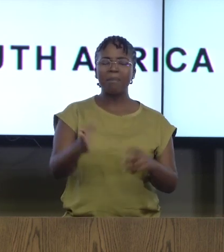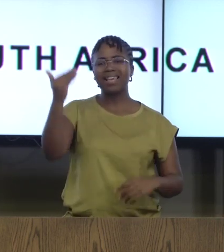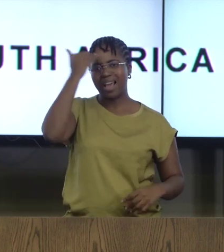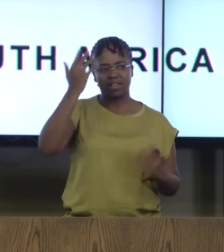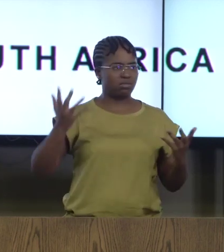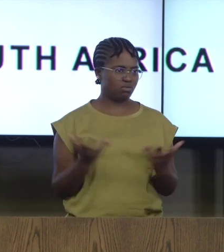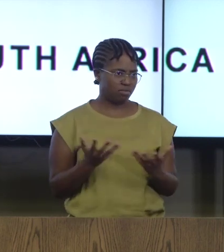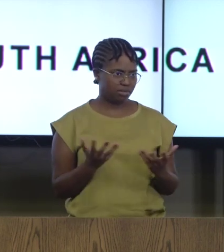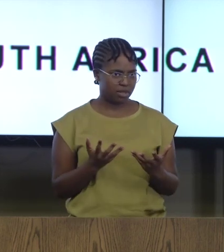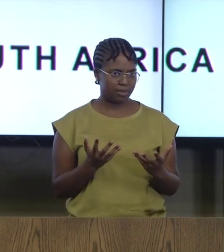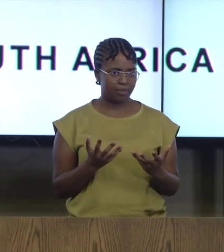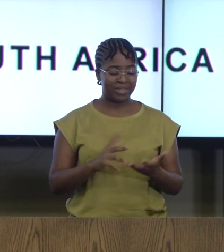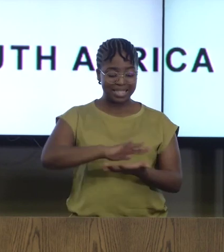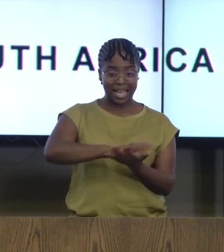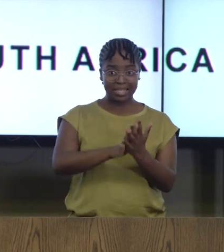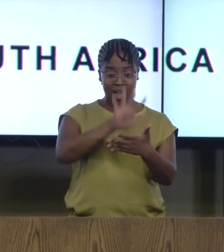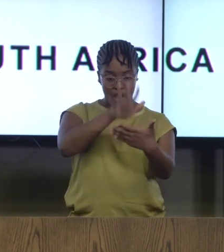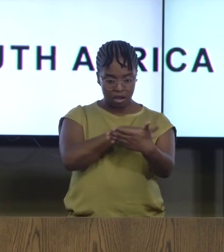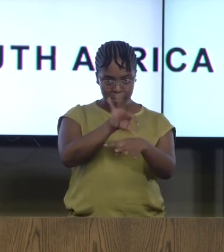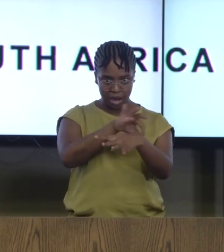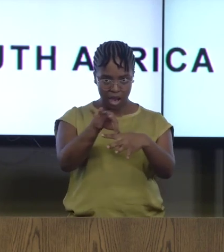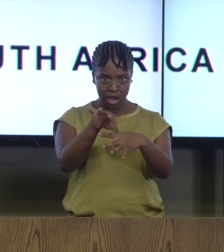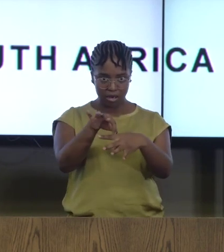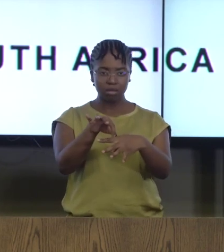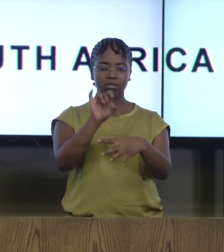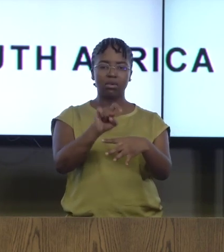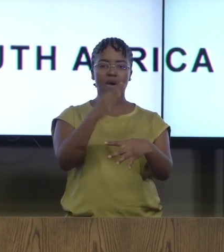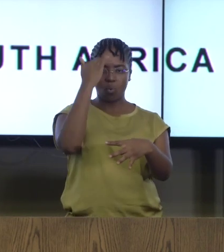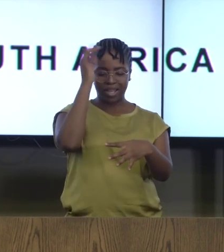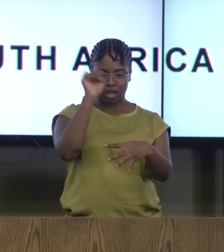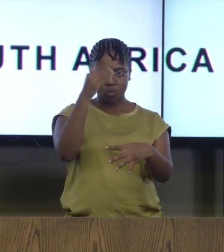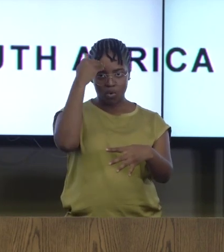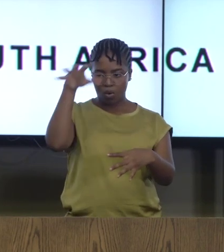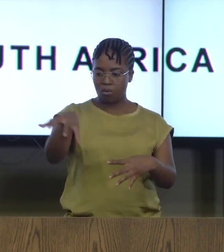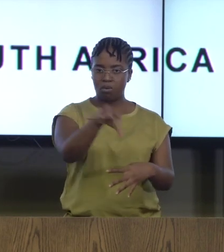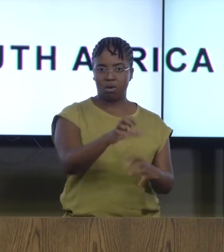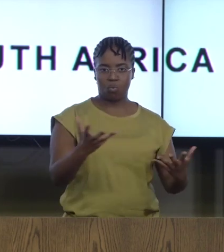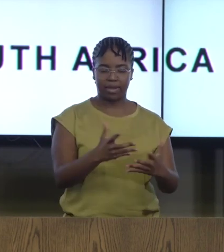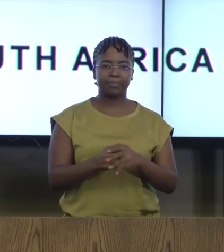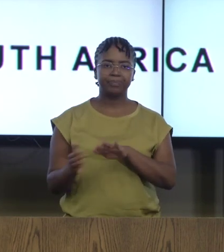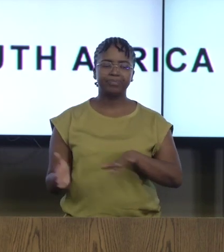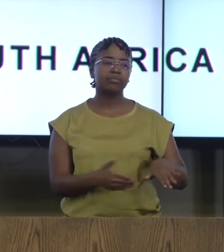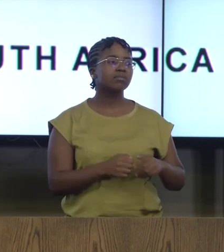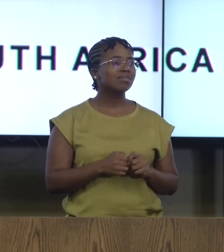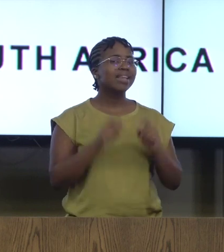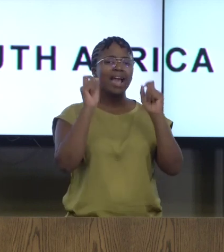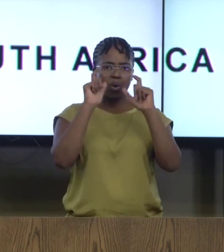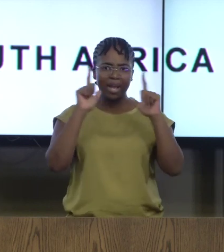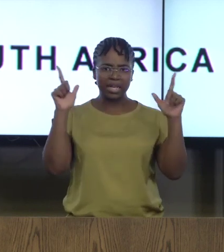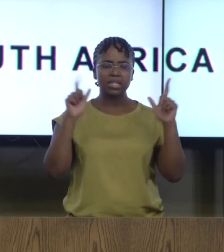therefore, in their planning, we are prioritizing those areas. The awareness, obviously, we